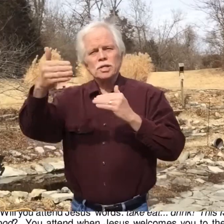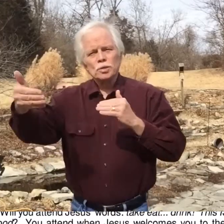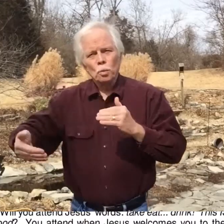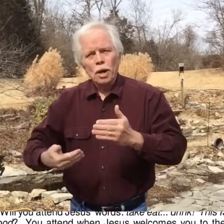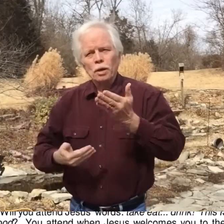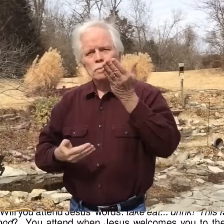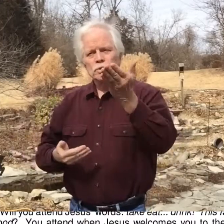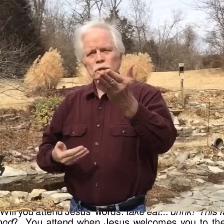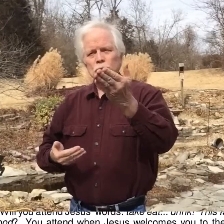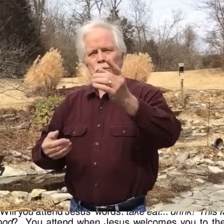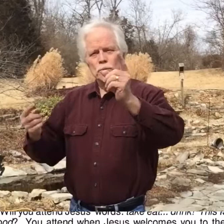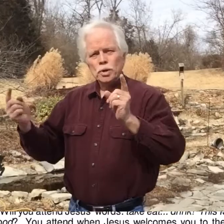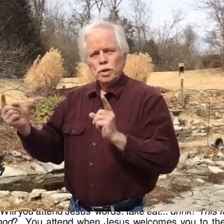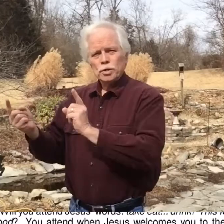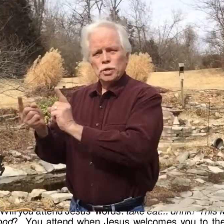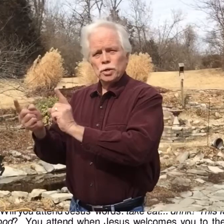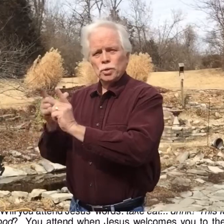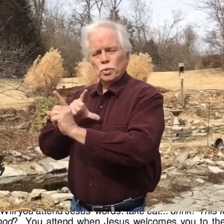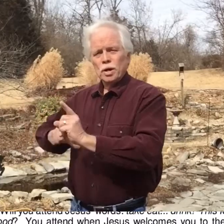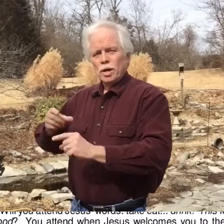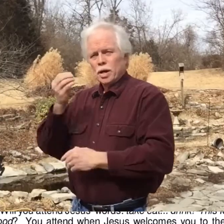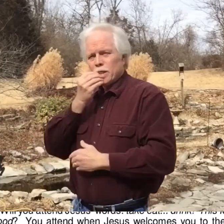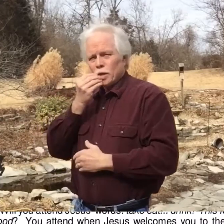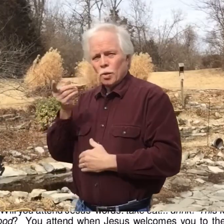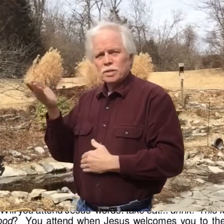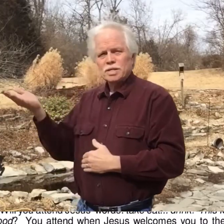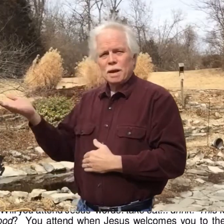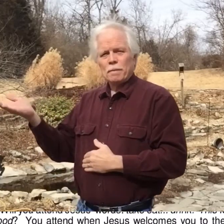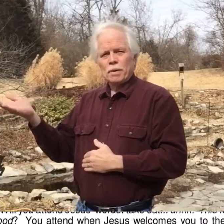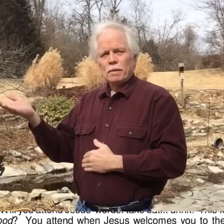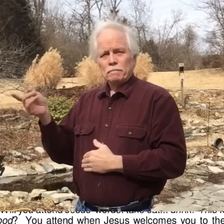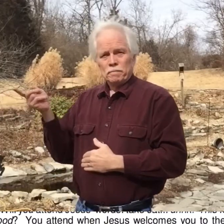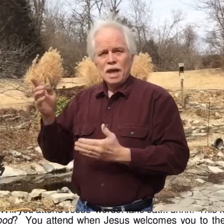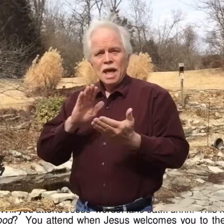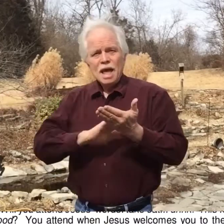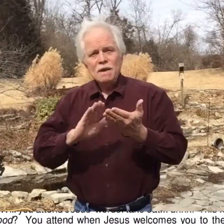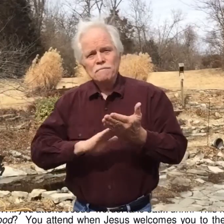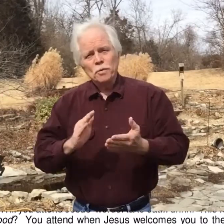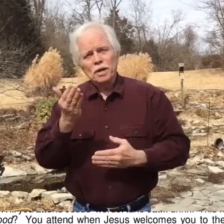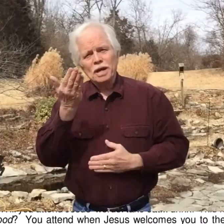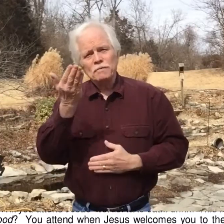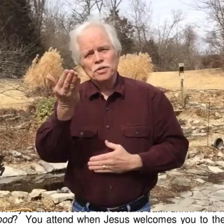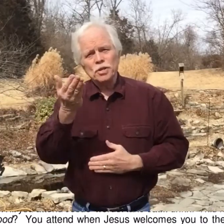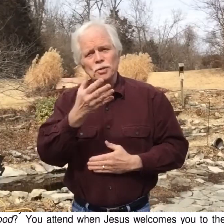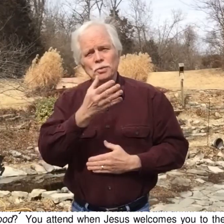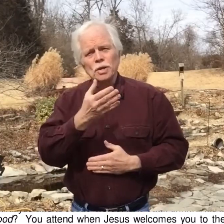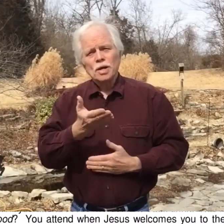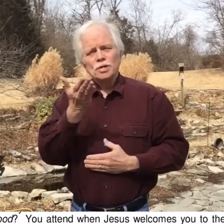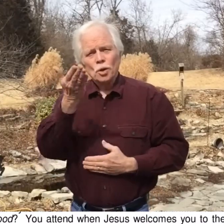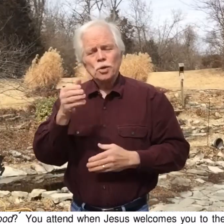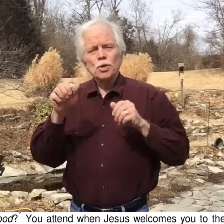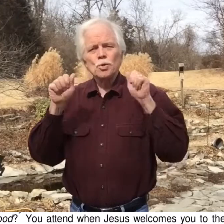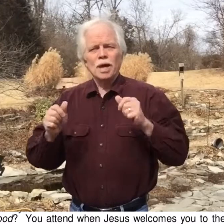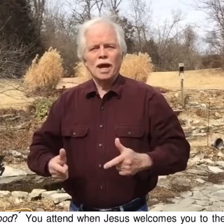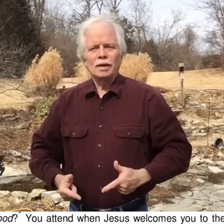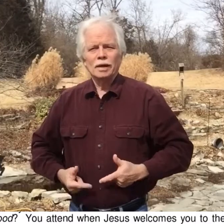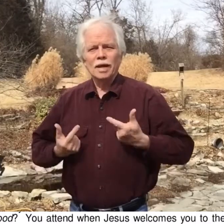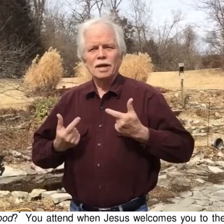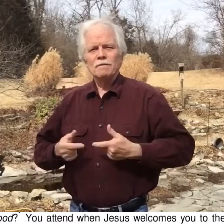welcomes you to the Lord's Supper. He forgives you so you can live